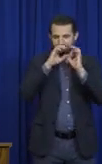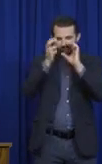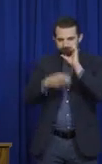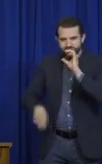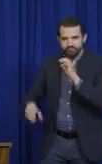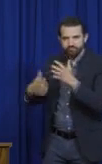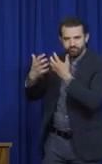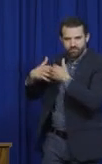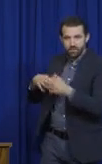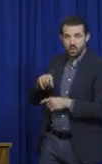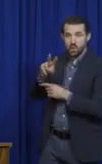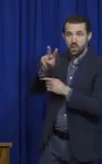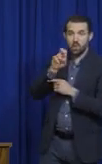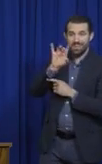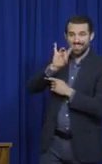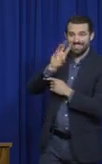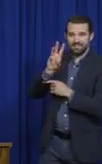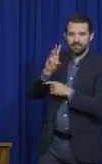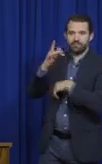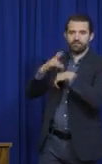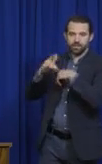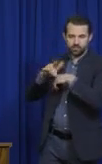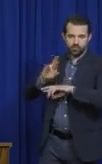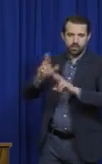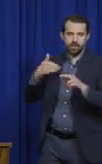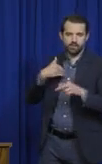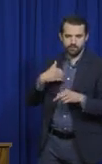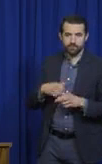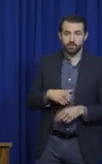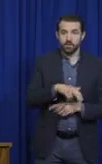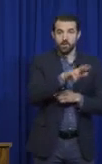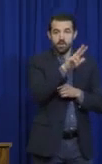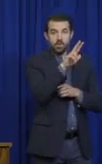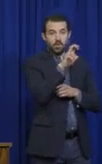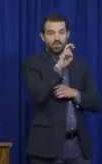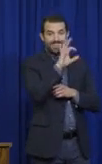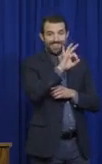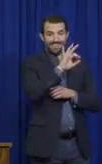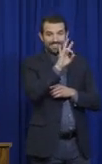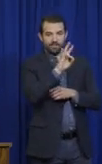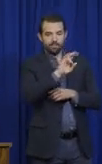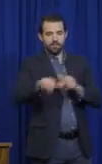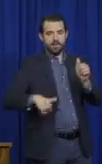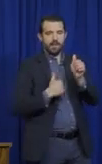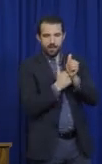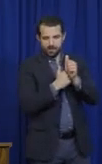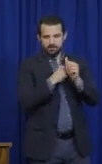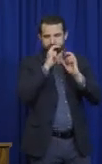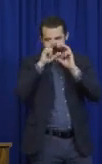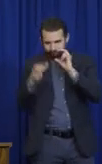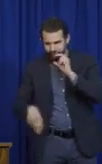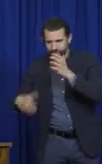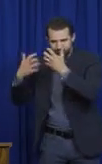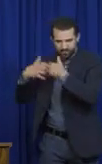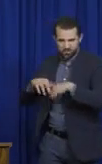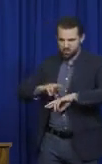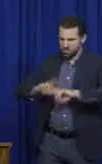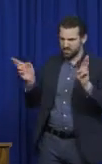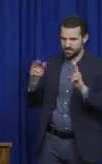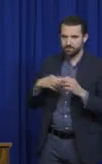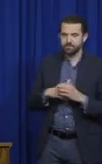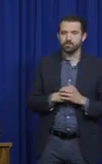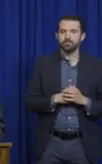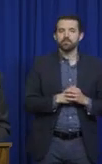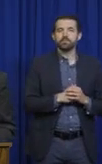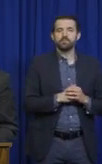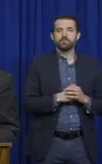286 of which are available, and 397 alternative ventilators available across the state.